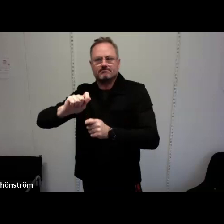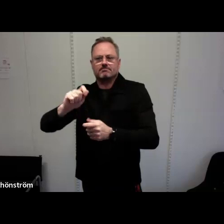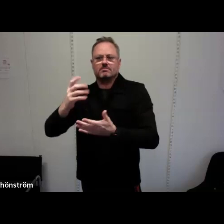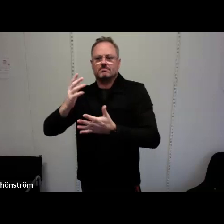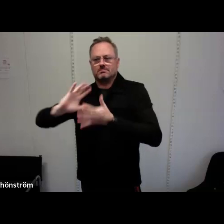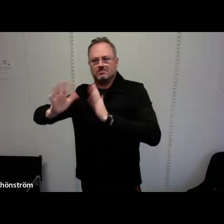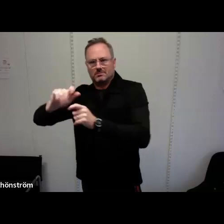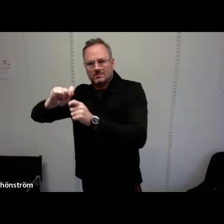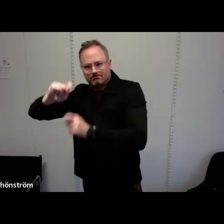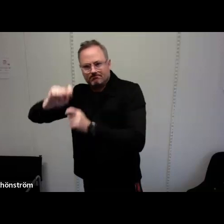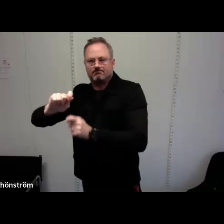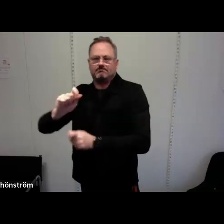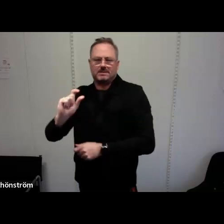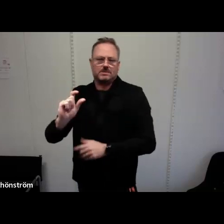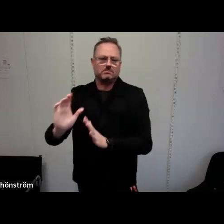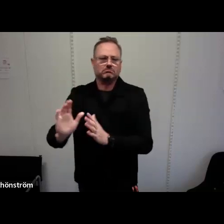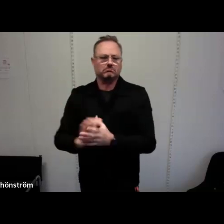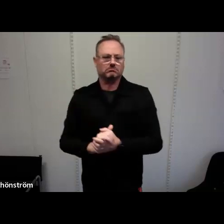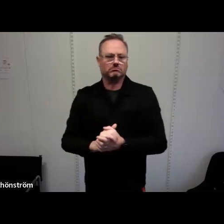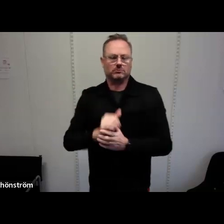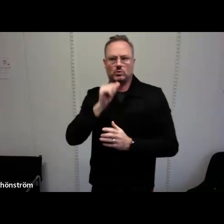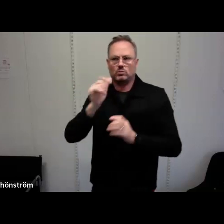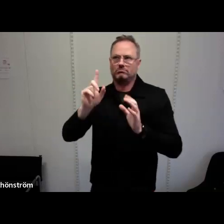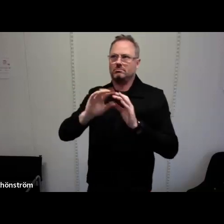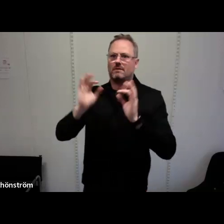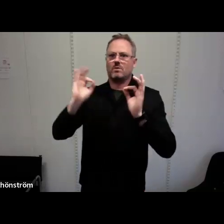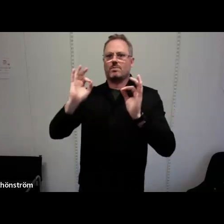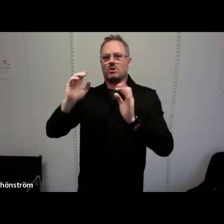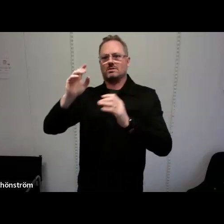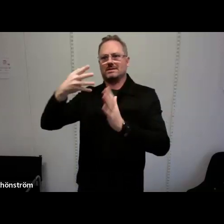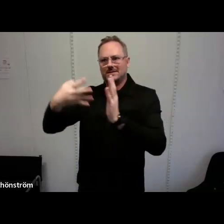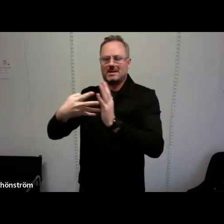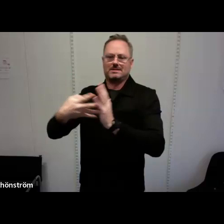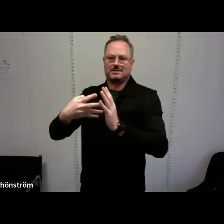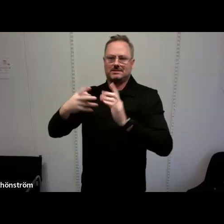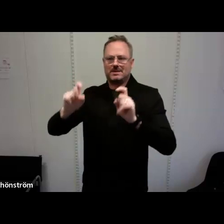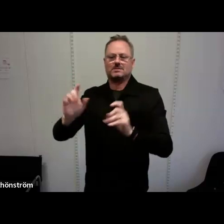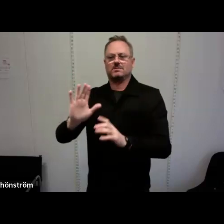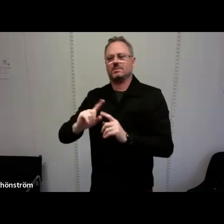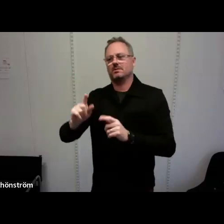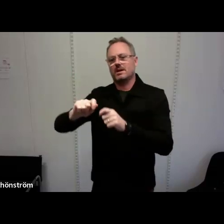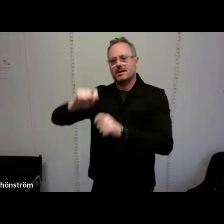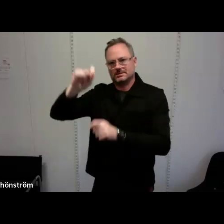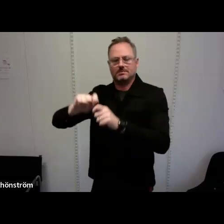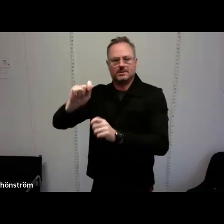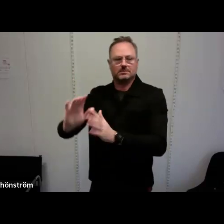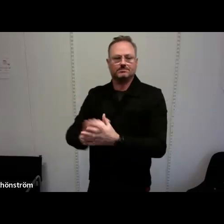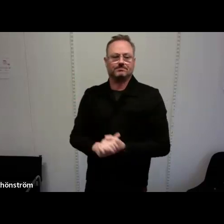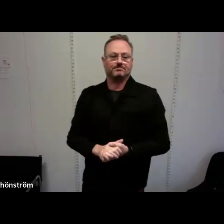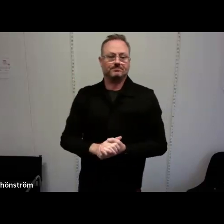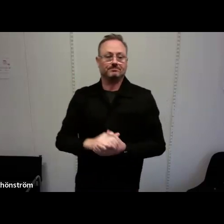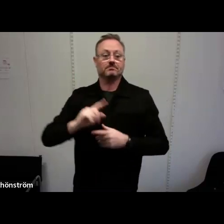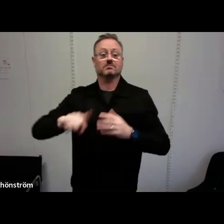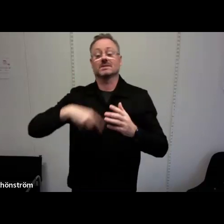assessments, on written Swedish, and those kinds of things. So my whole project wasn't based